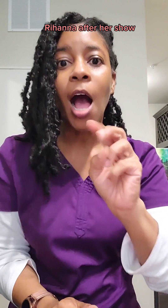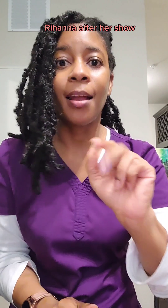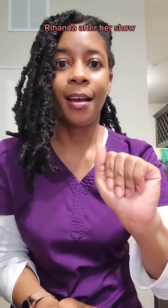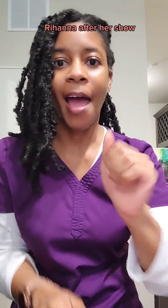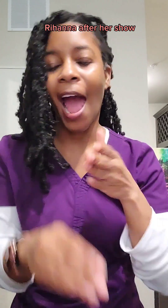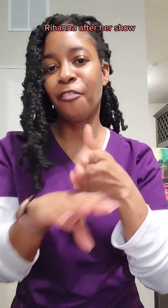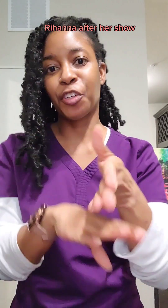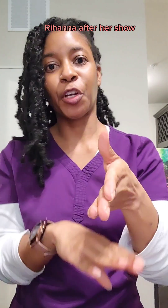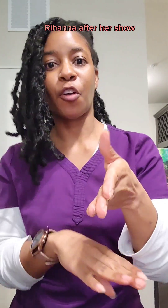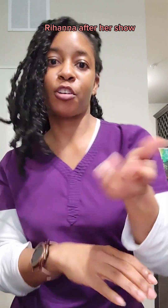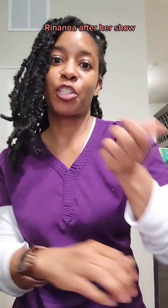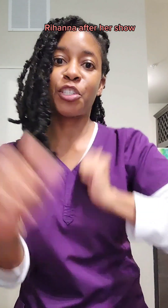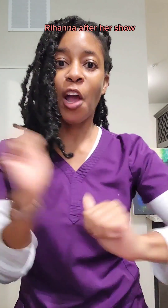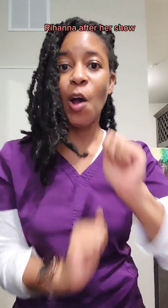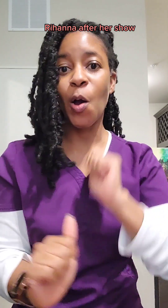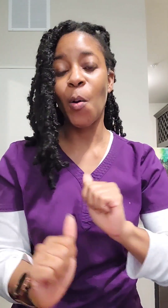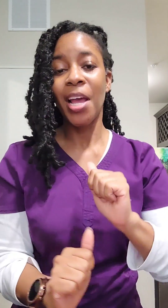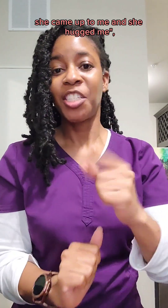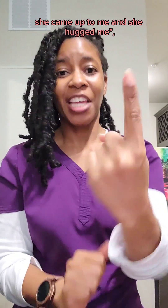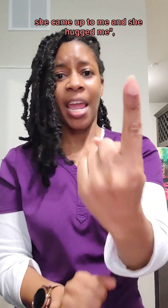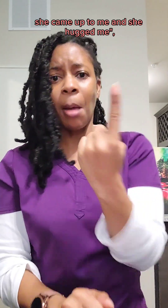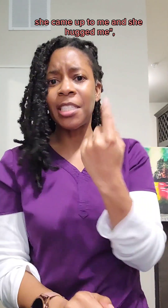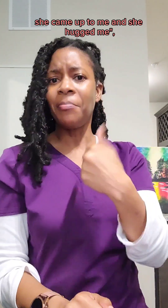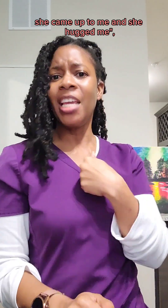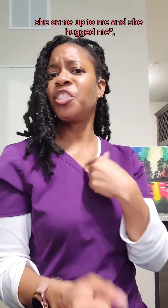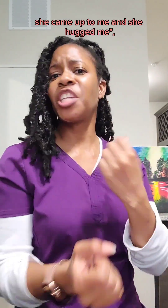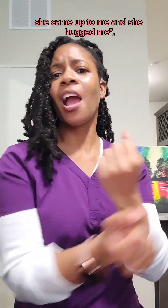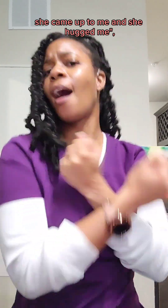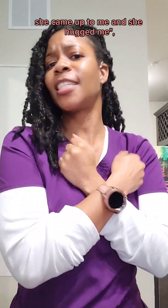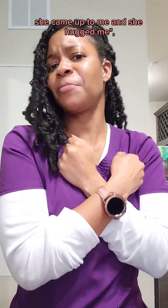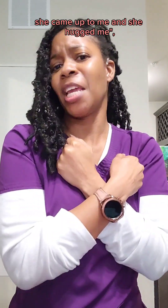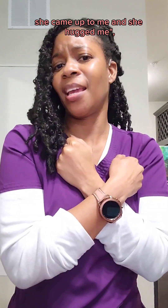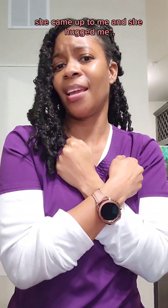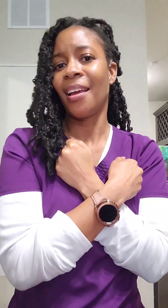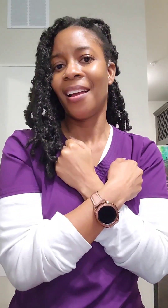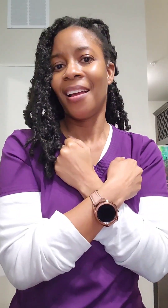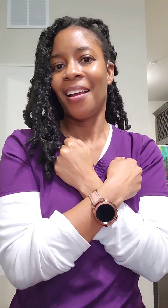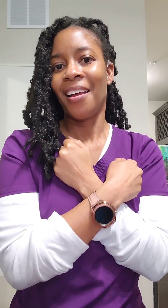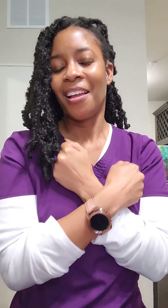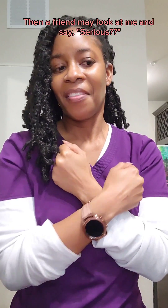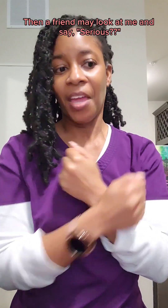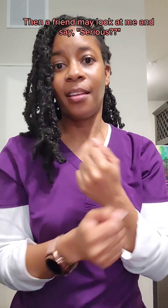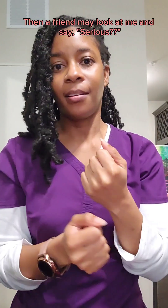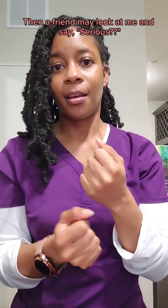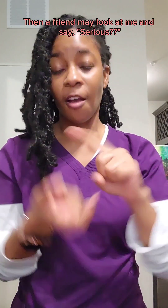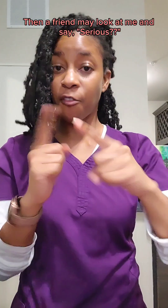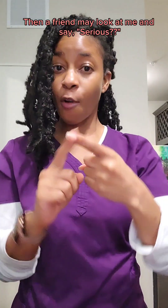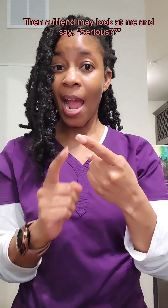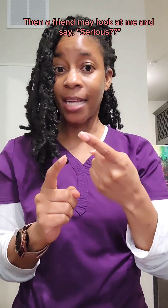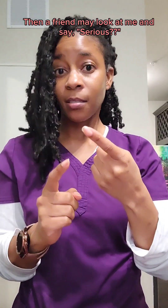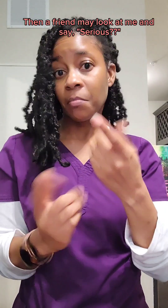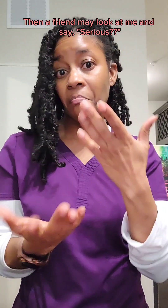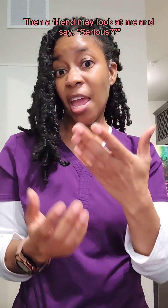Rihanna after her show, she came up to me and she hugged me, then a friend